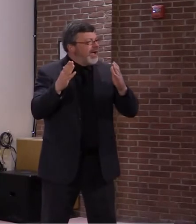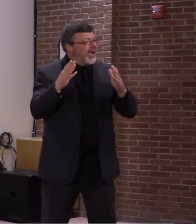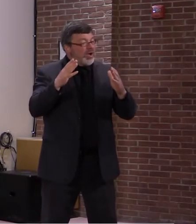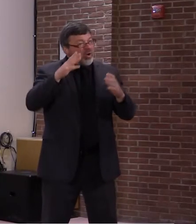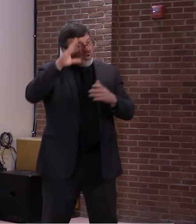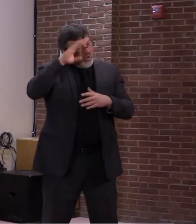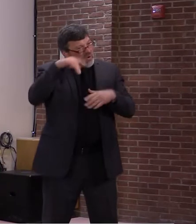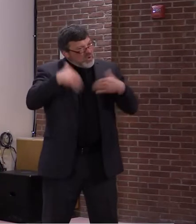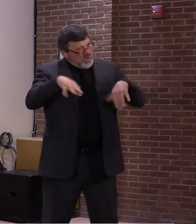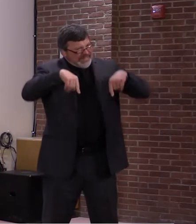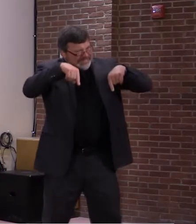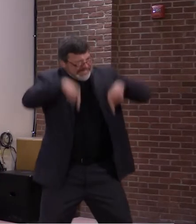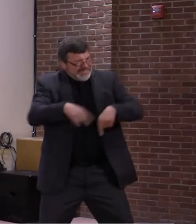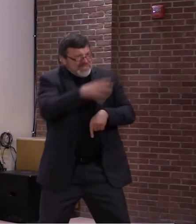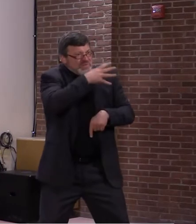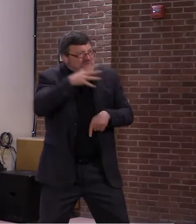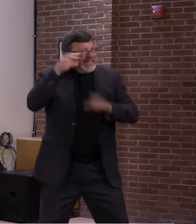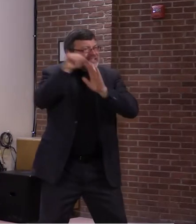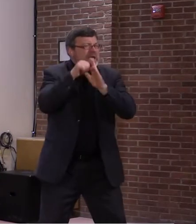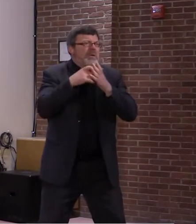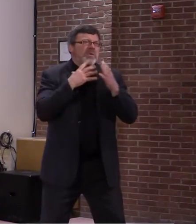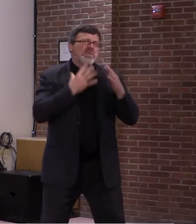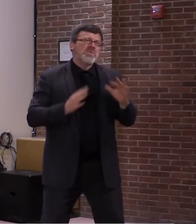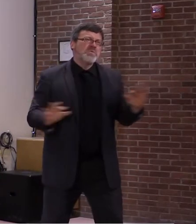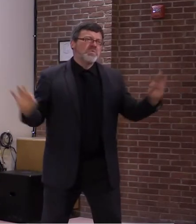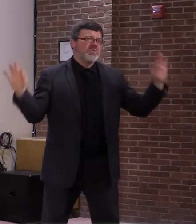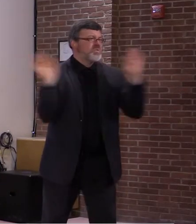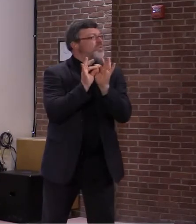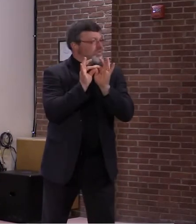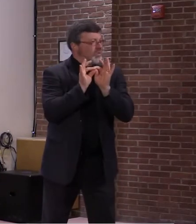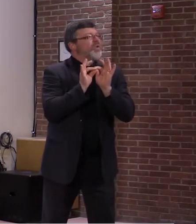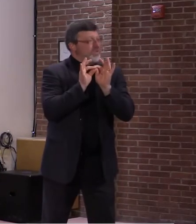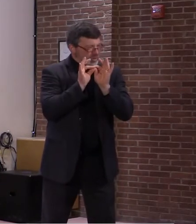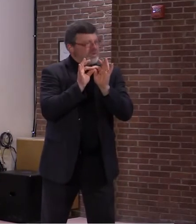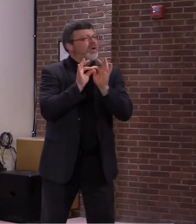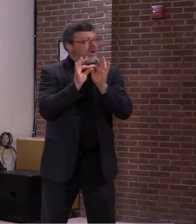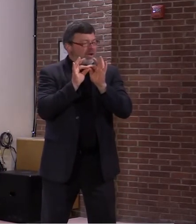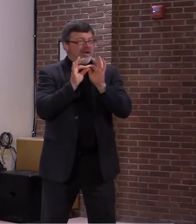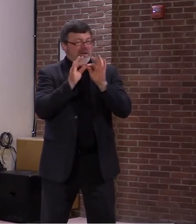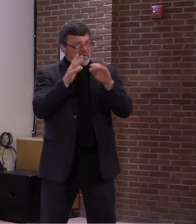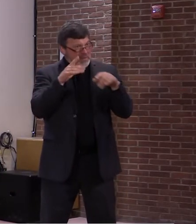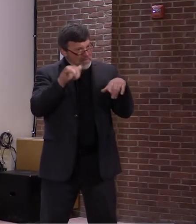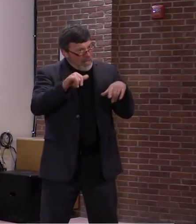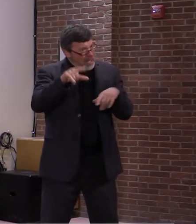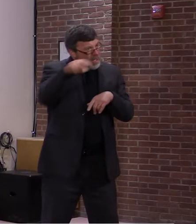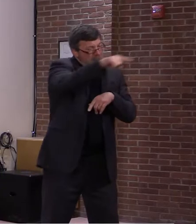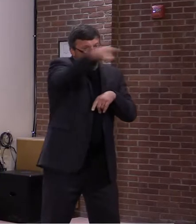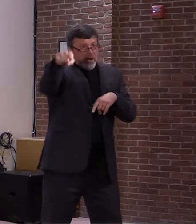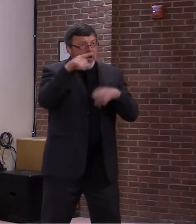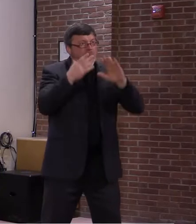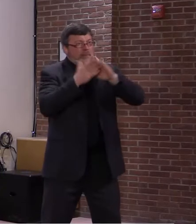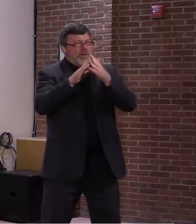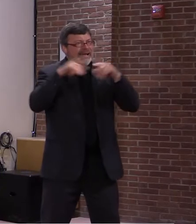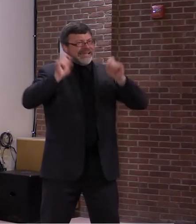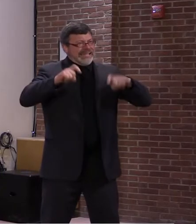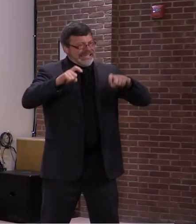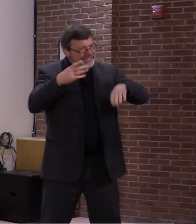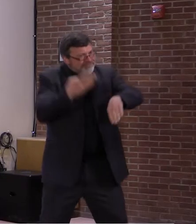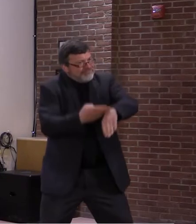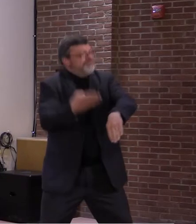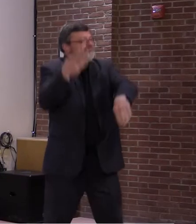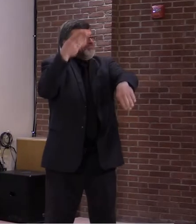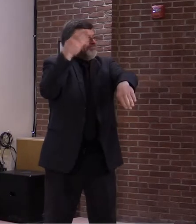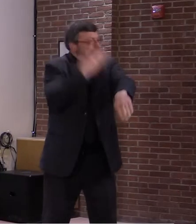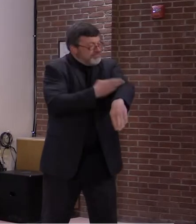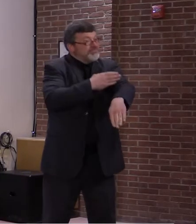we will miss the opportunity to make our communities more vibrant, more affordable, and more desirable as a place